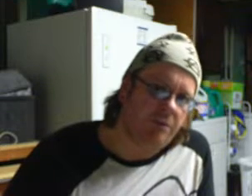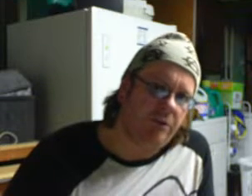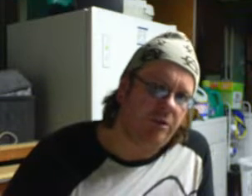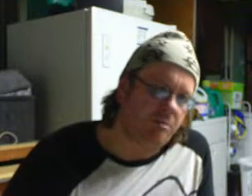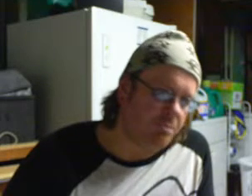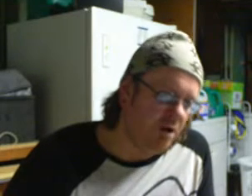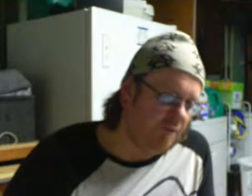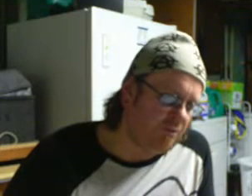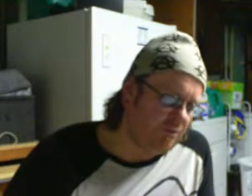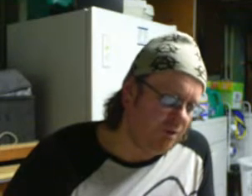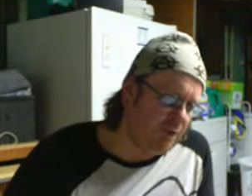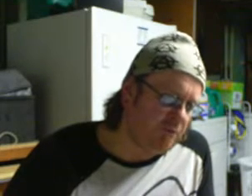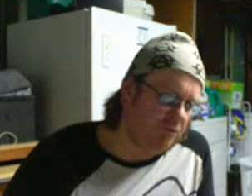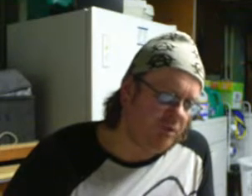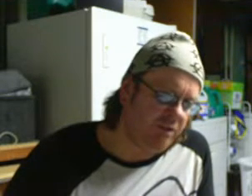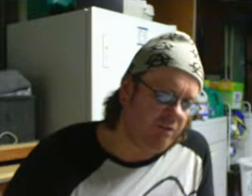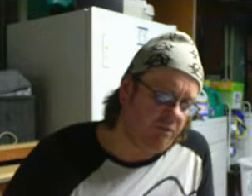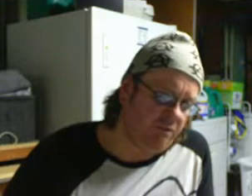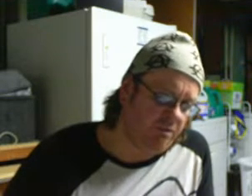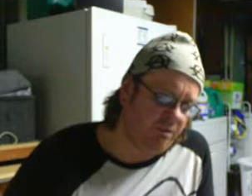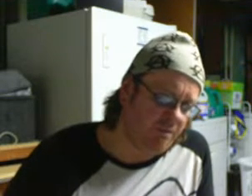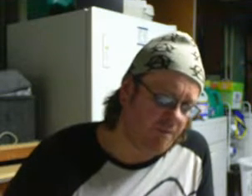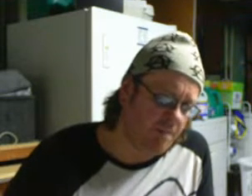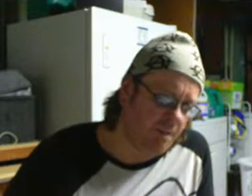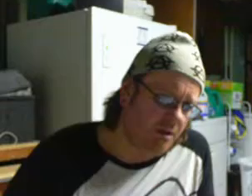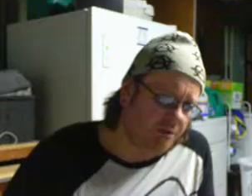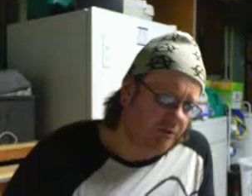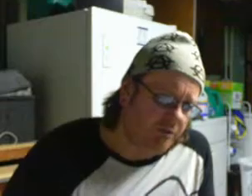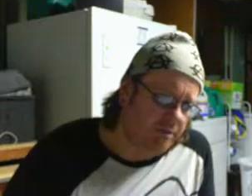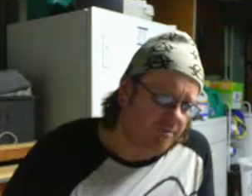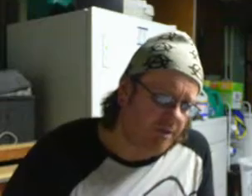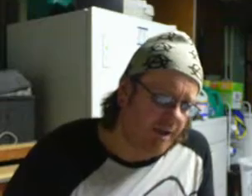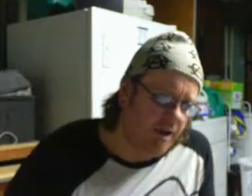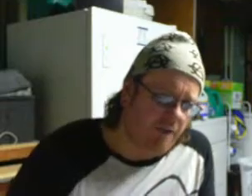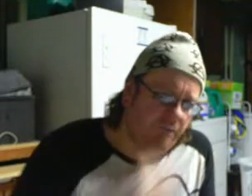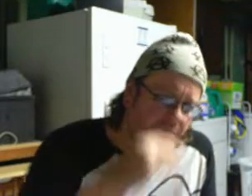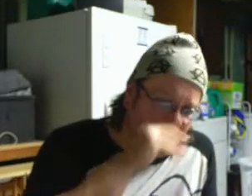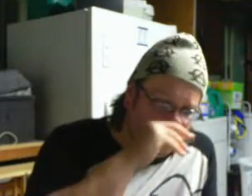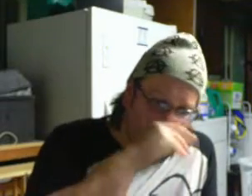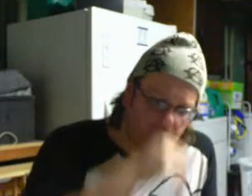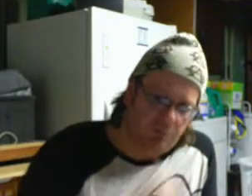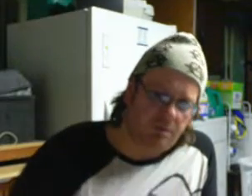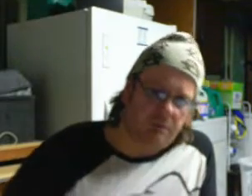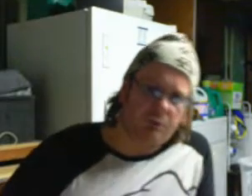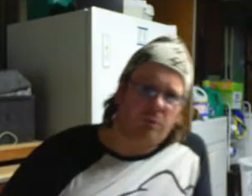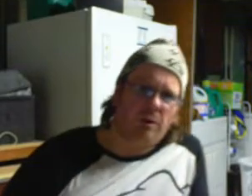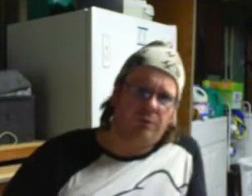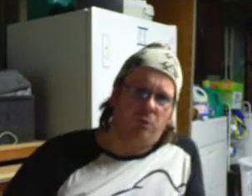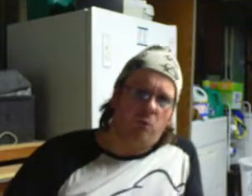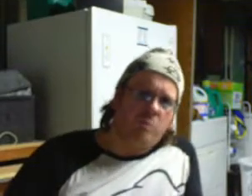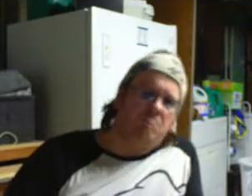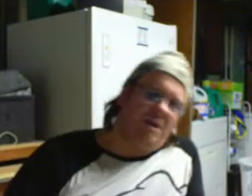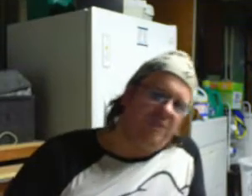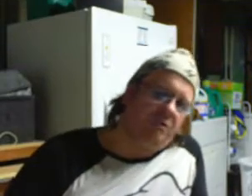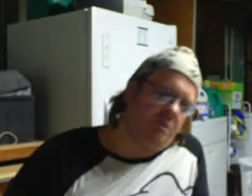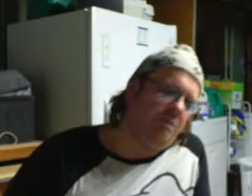other prophets and even Jesus seemed to have a little bit of a derogatory mindset about